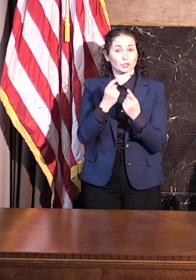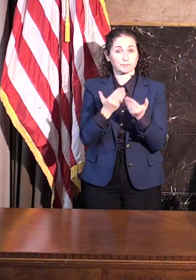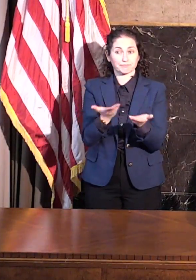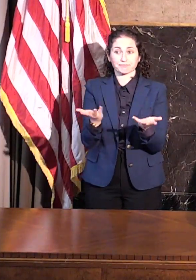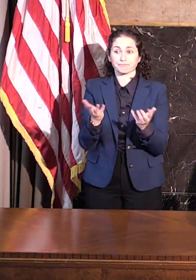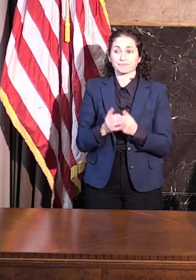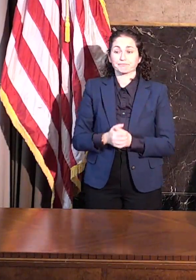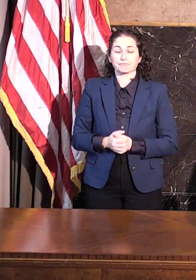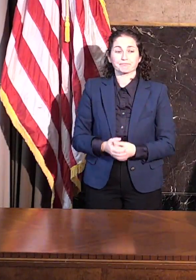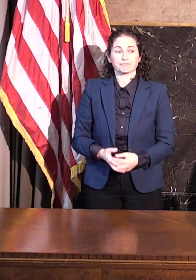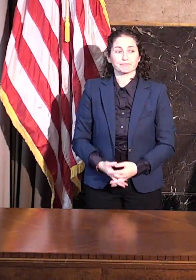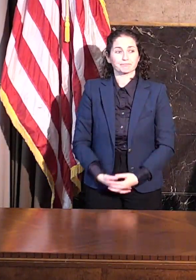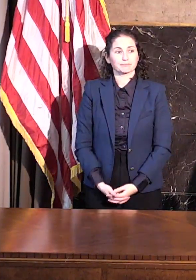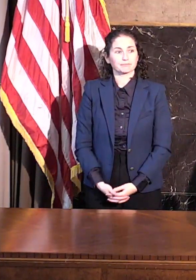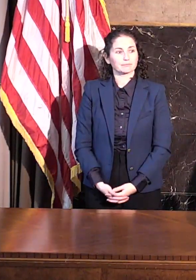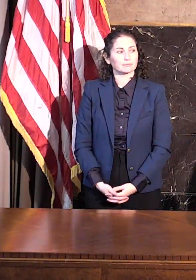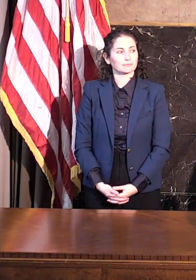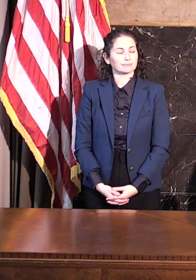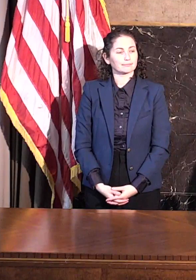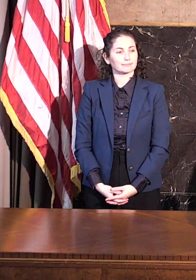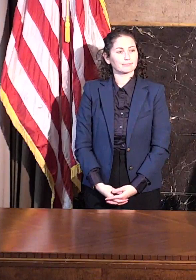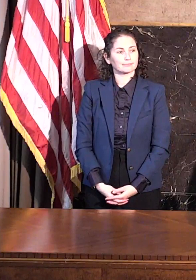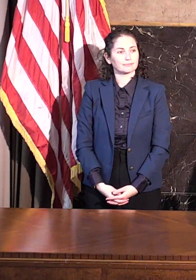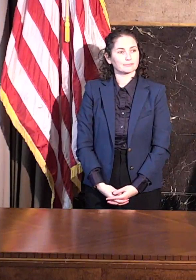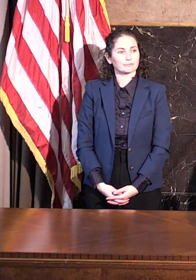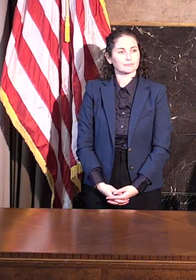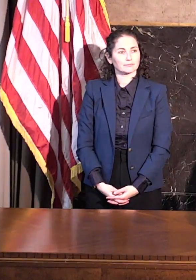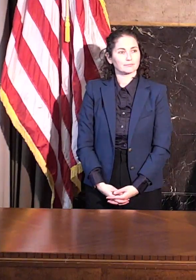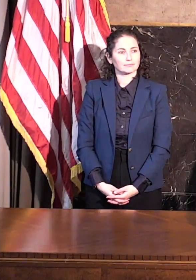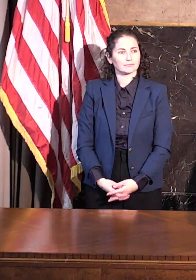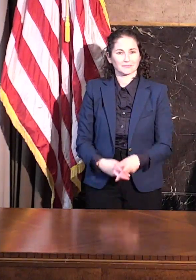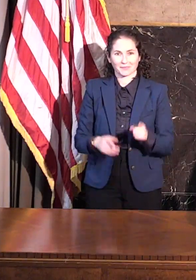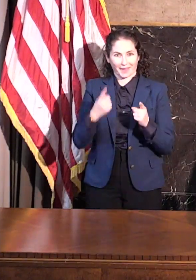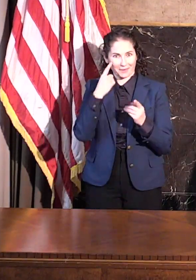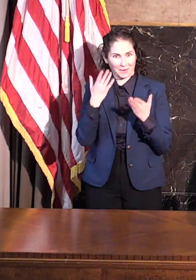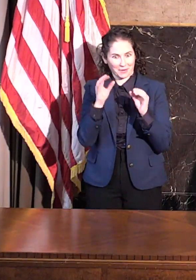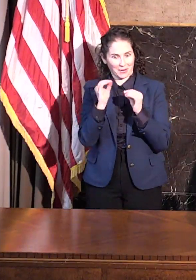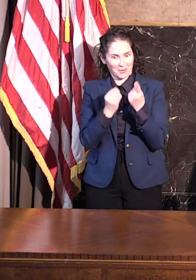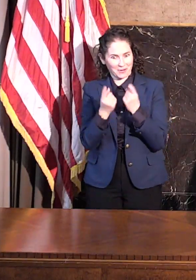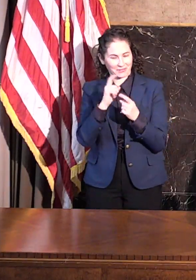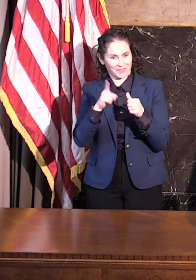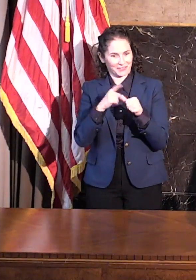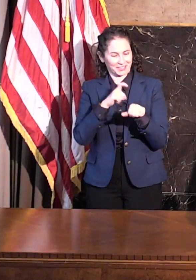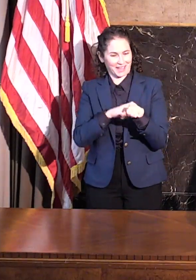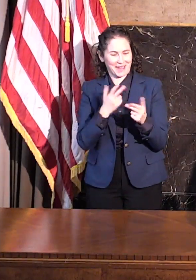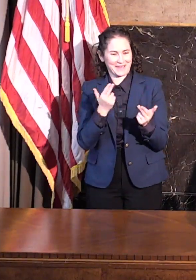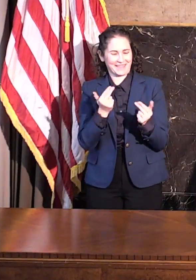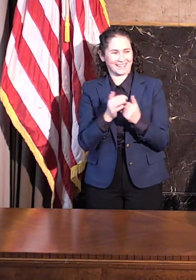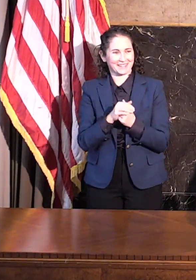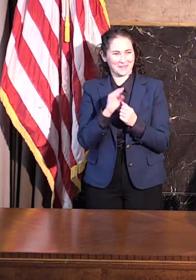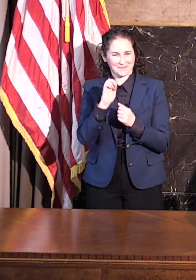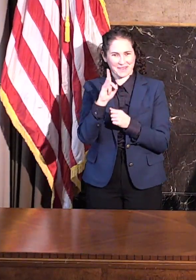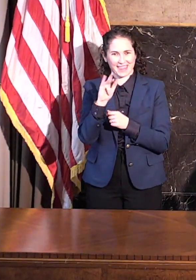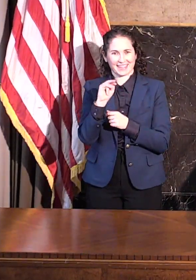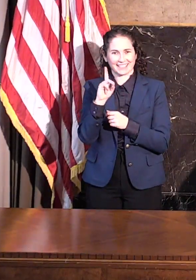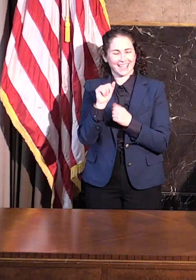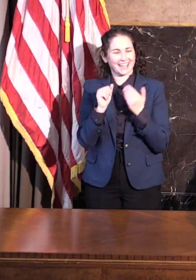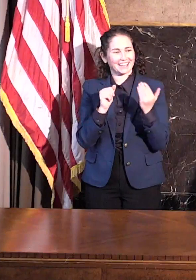A change that I wanted to make you all aware of is that after more than a year of doing